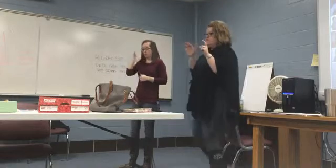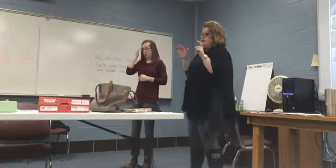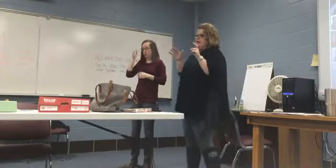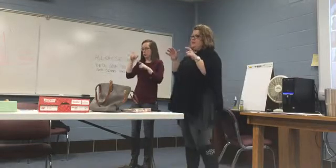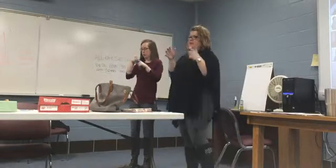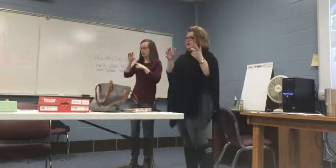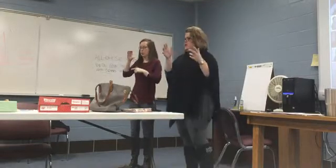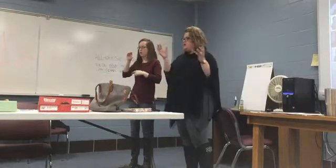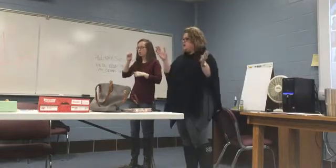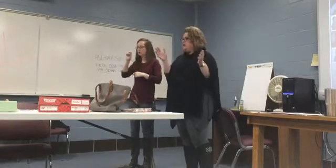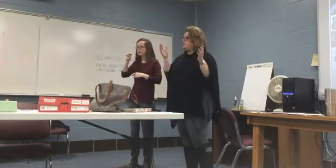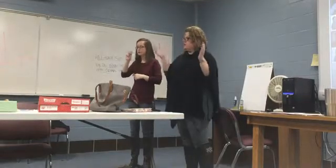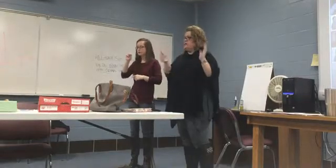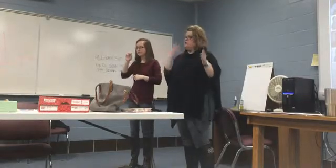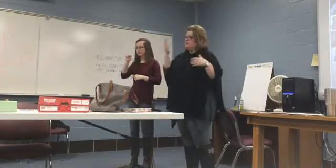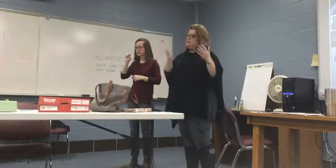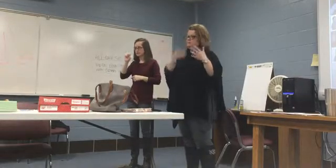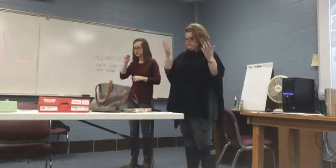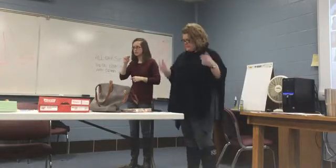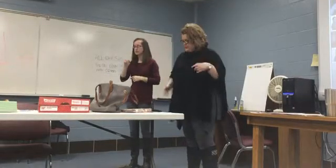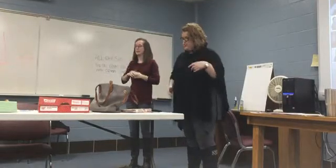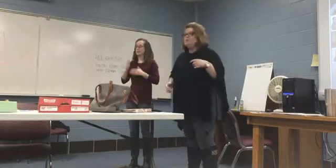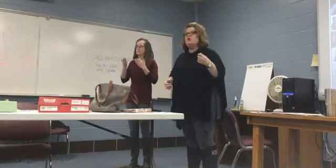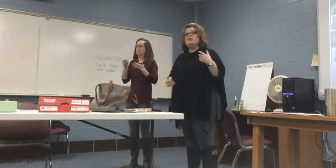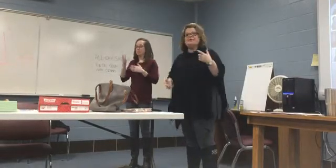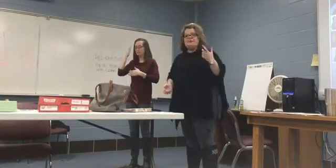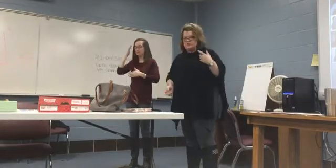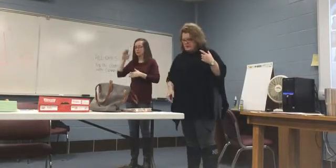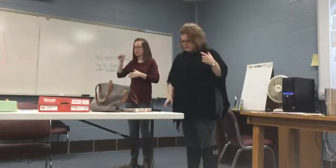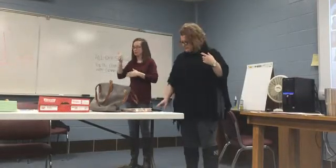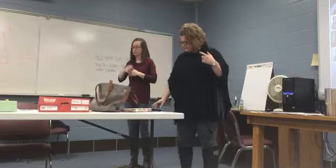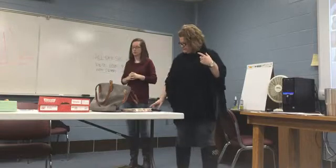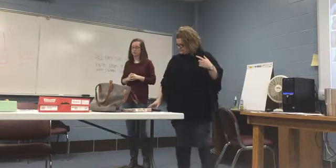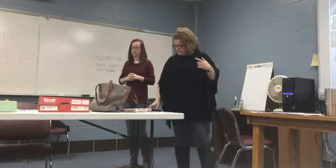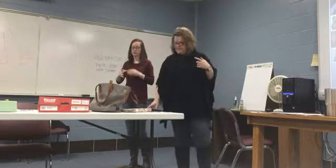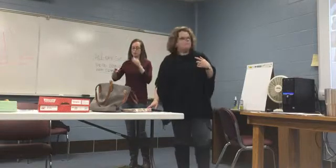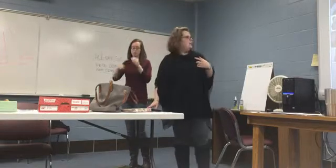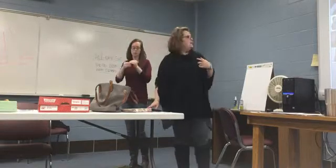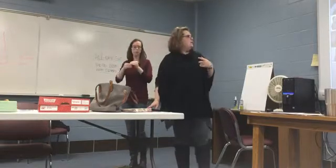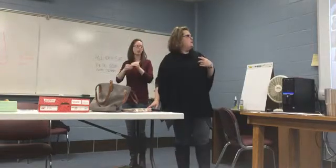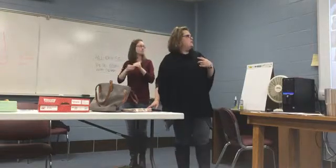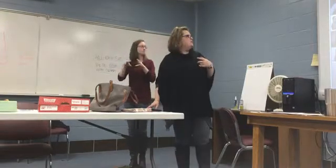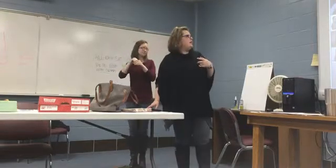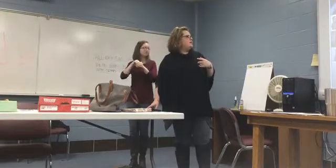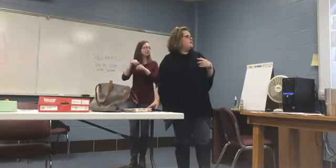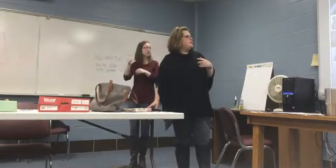spelled out, they may not know Wrigley some of the sang it to others. me. But then you would incorporate some other techniques. Okay, so couching and